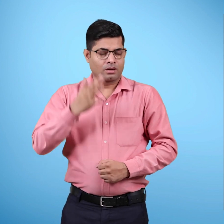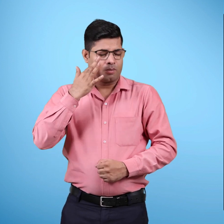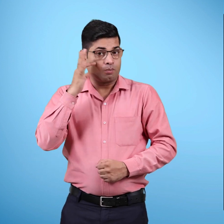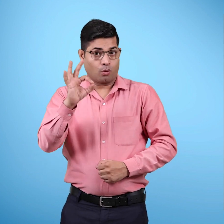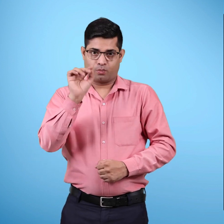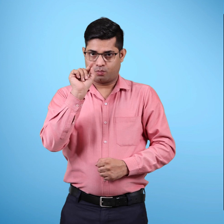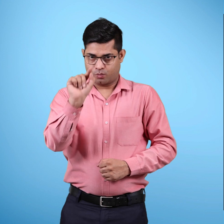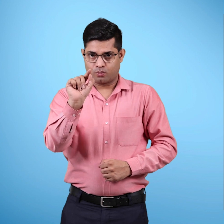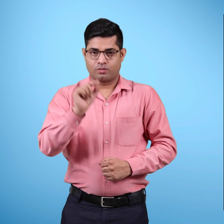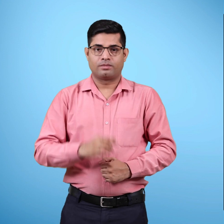Note,